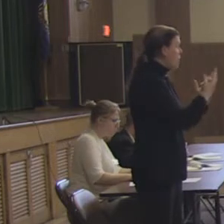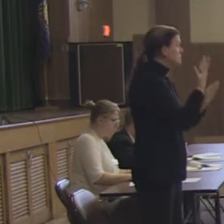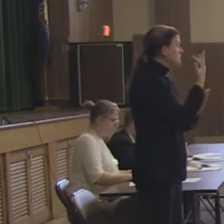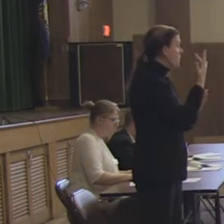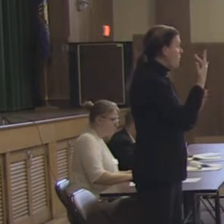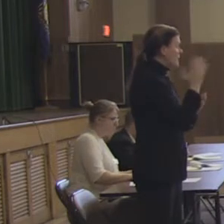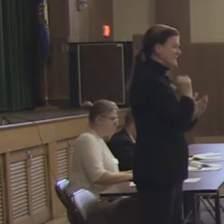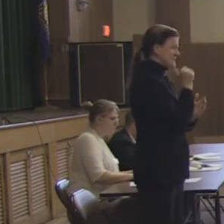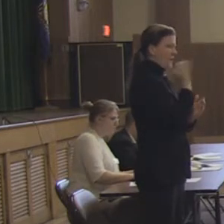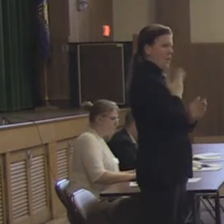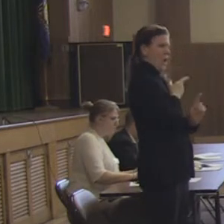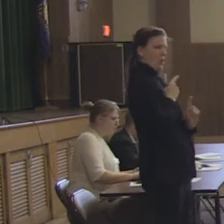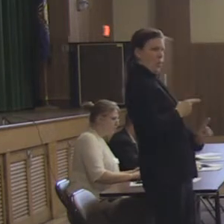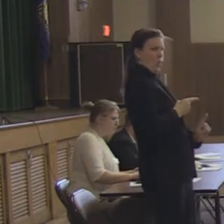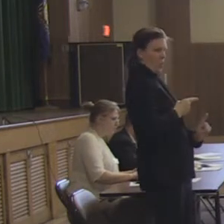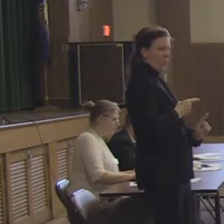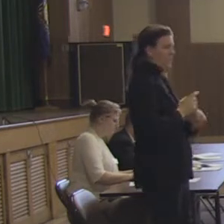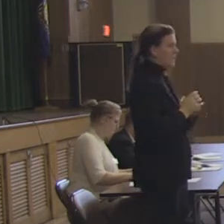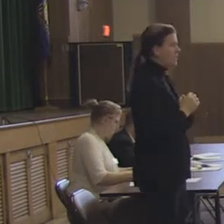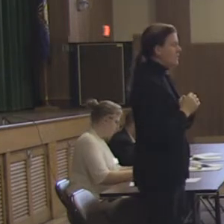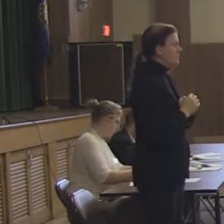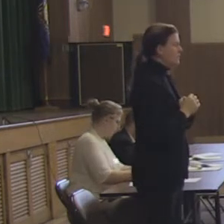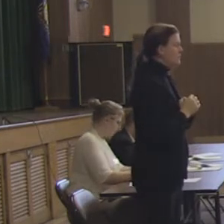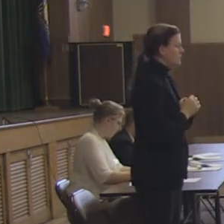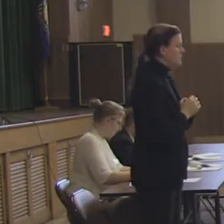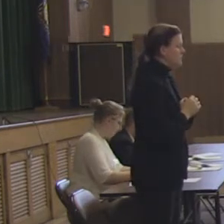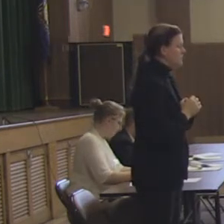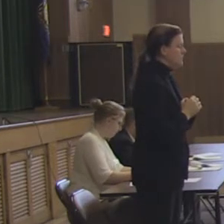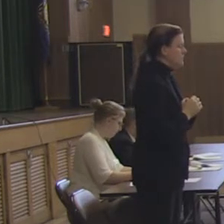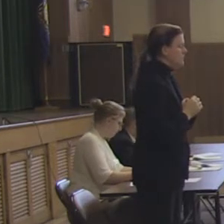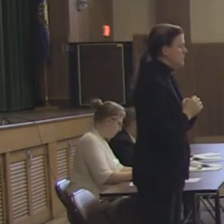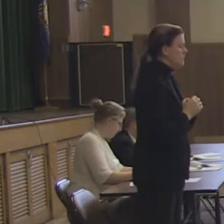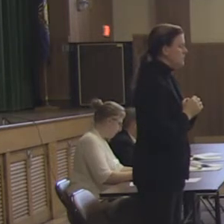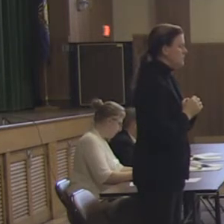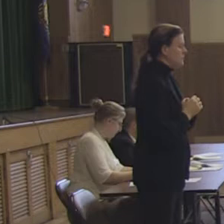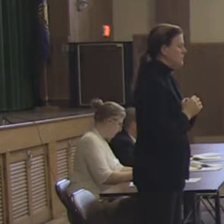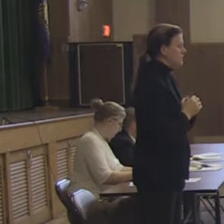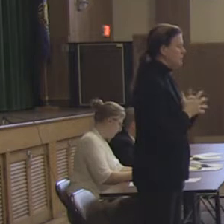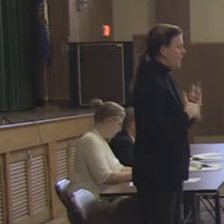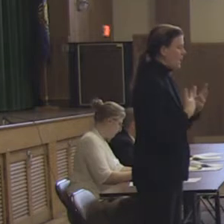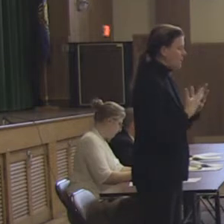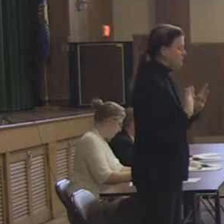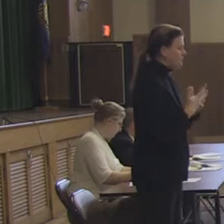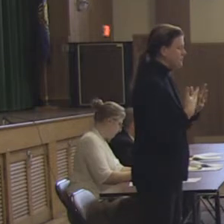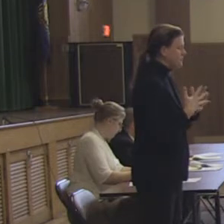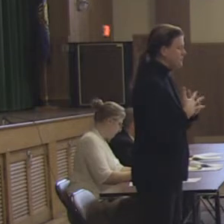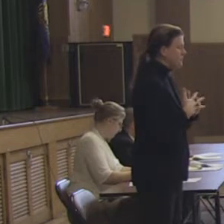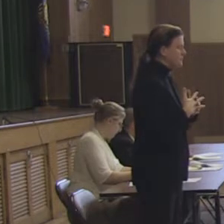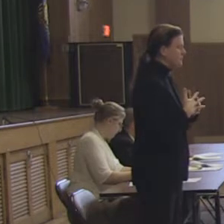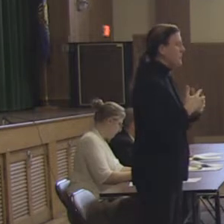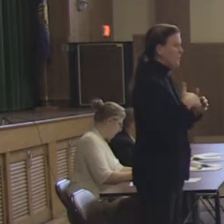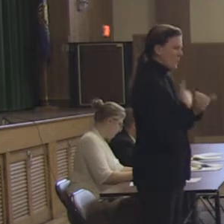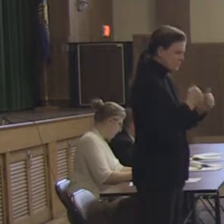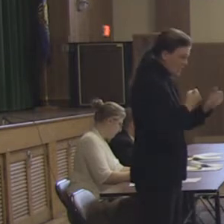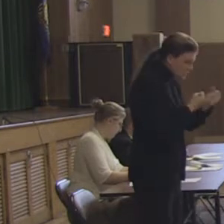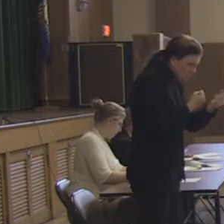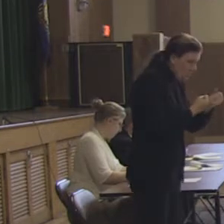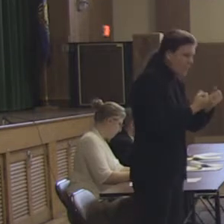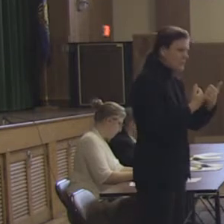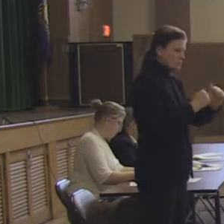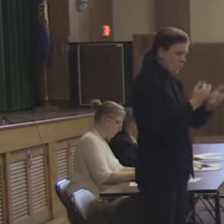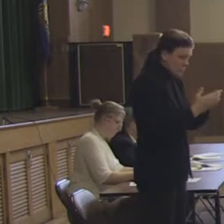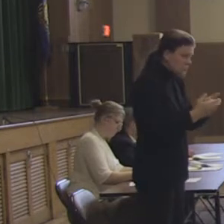our mission, and that's a mission of other organizations. But we are there to support, and we are there to